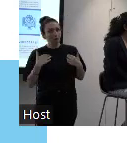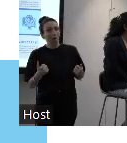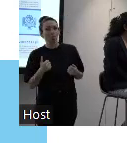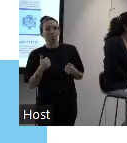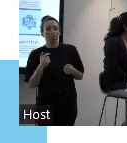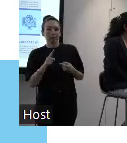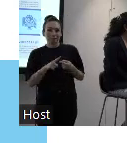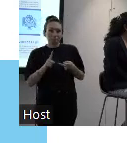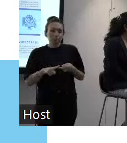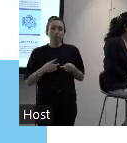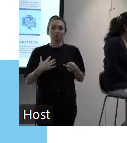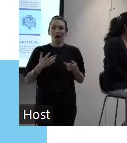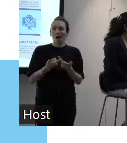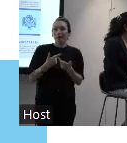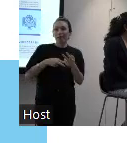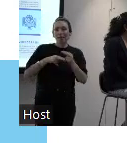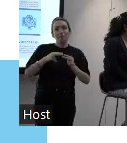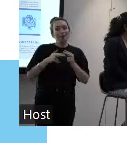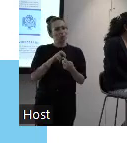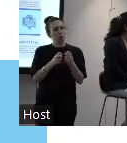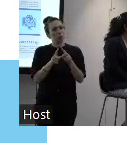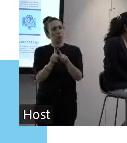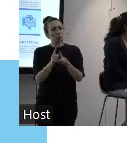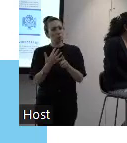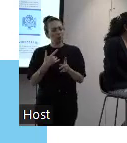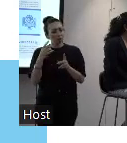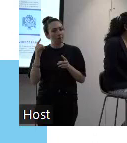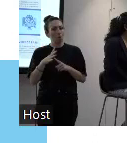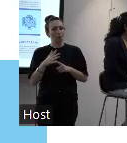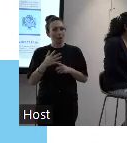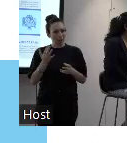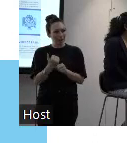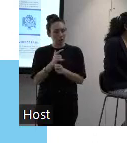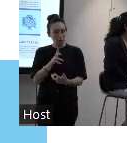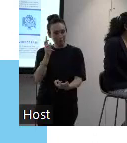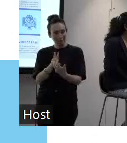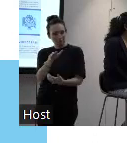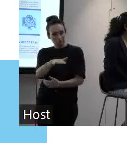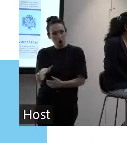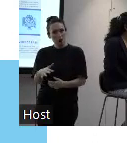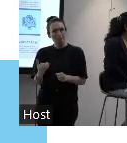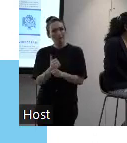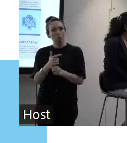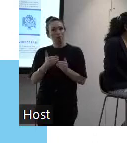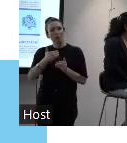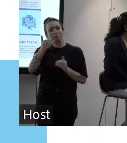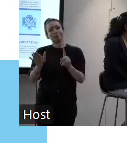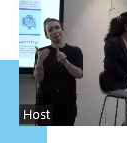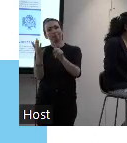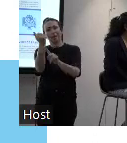be other developmental concerns. And it's important that we address all of those needs to provide the best possible outcome for the child and their